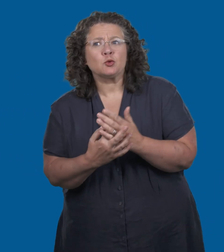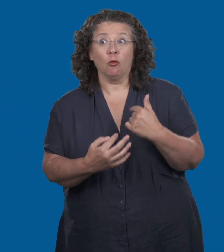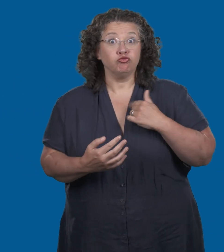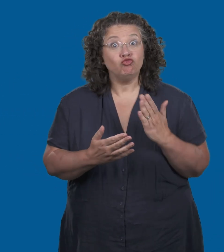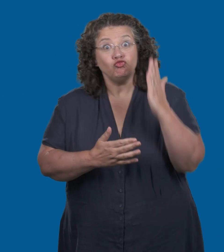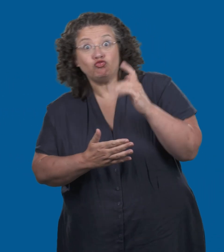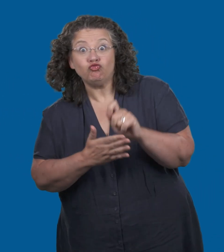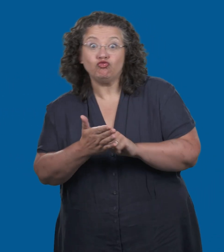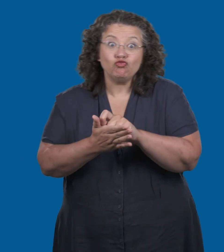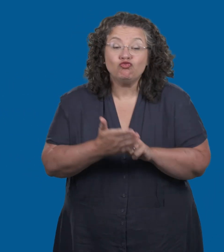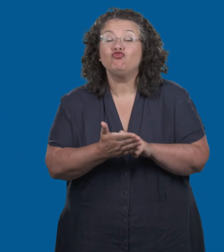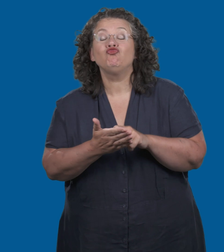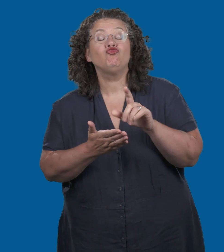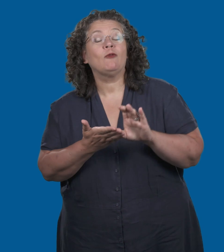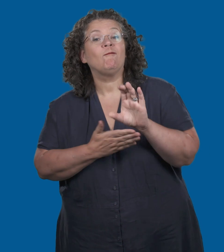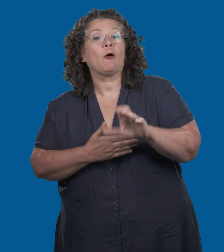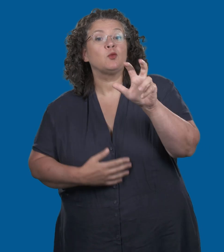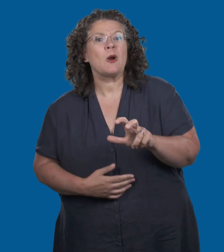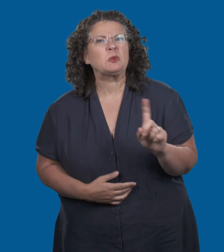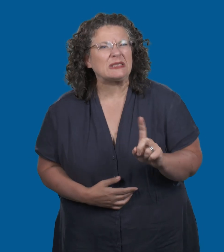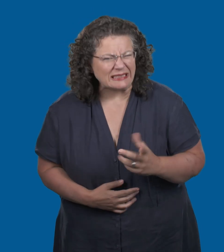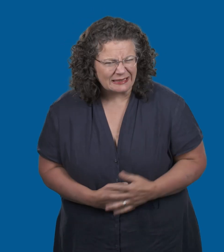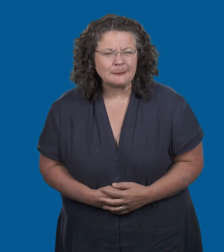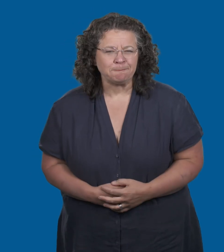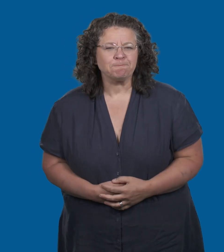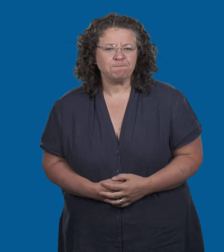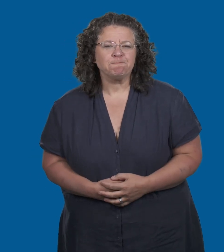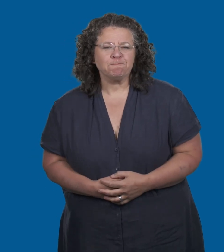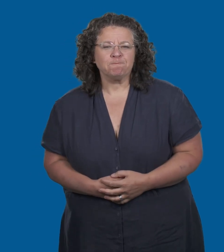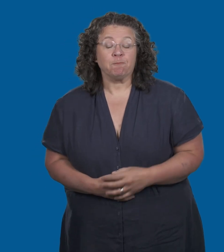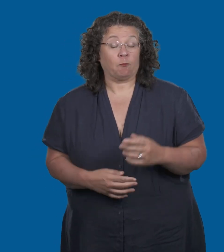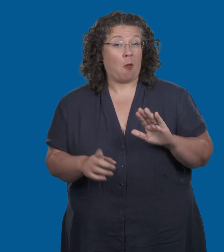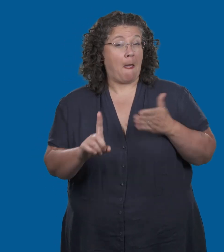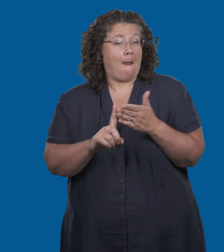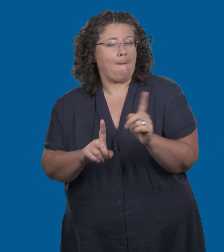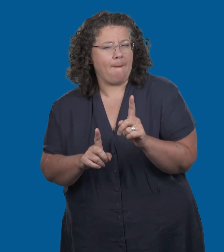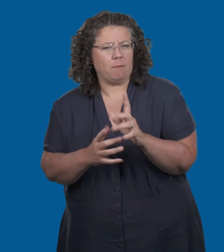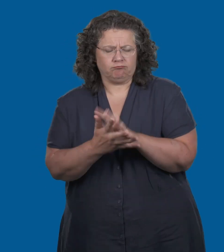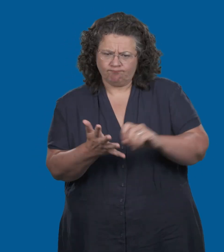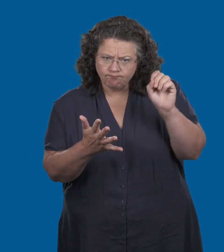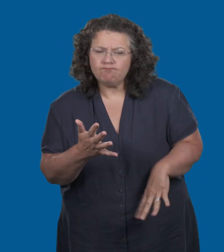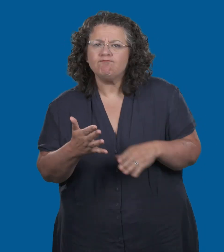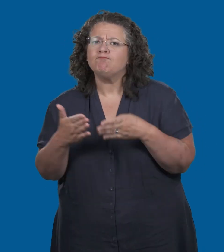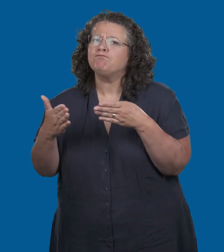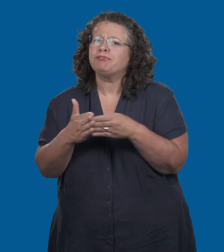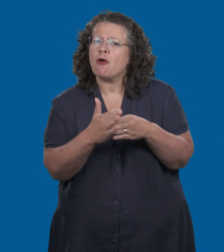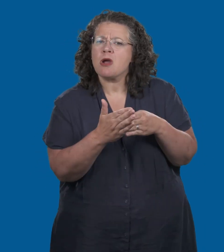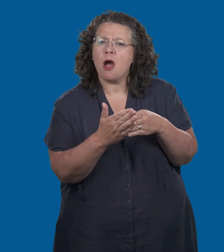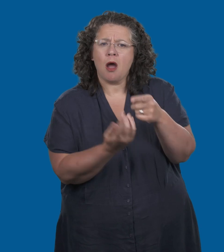What is the Access to Elected Office Fund Wales? The Access to Elected Office Fund